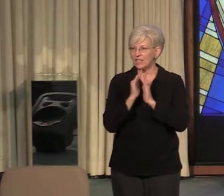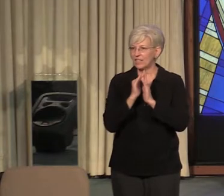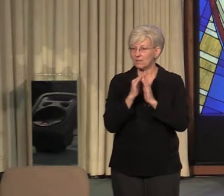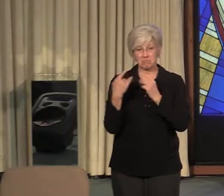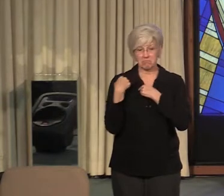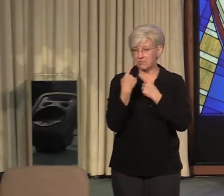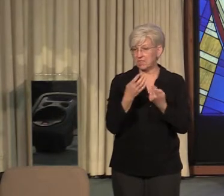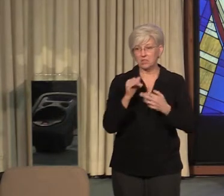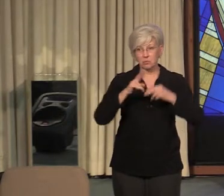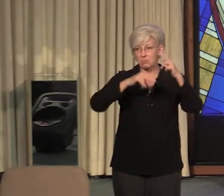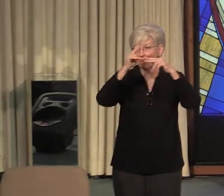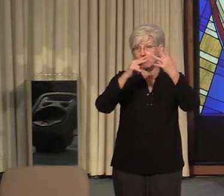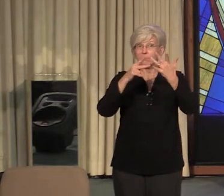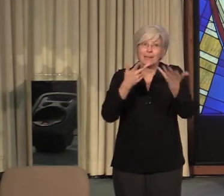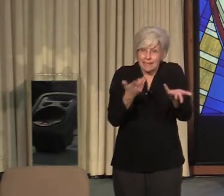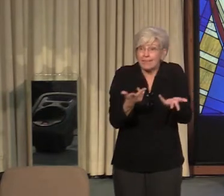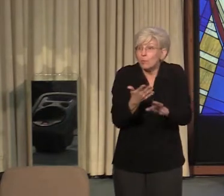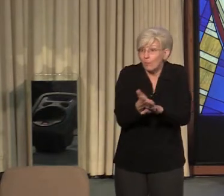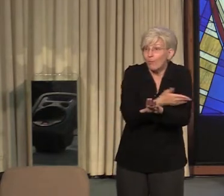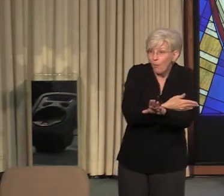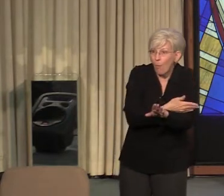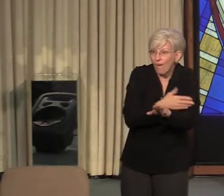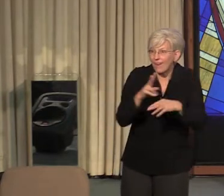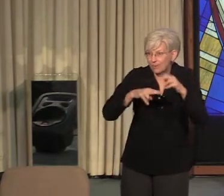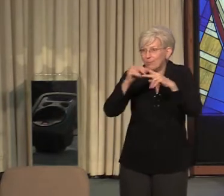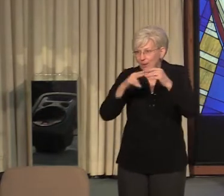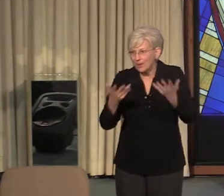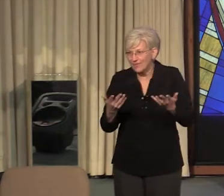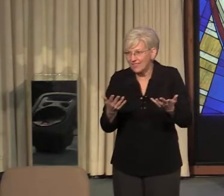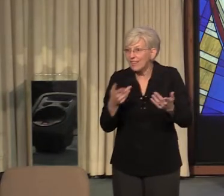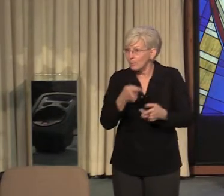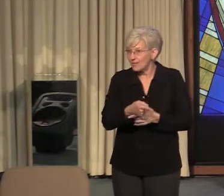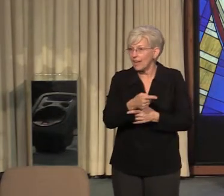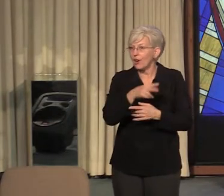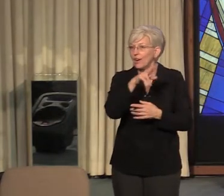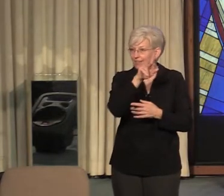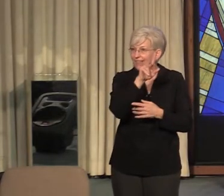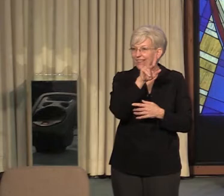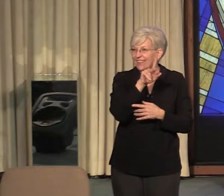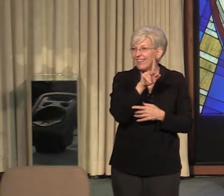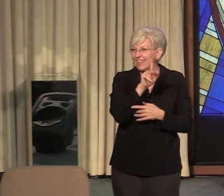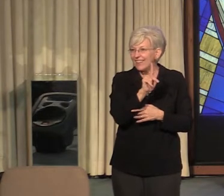essentially since it was built, but even before that, Silent Unity was in Kansas City.